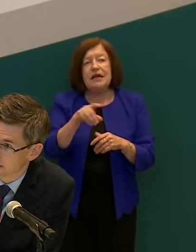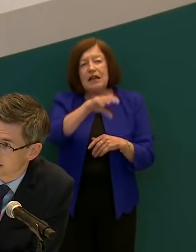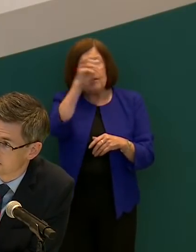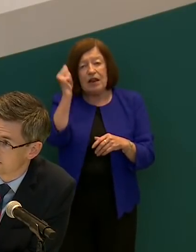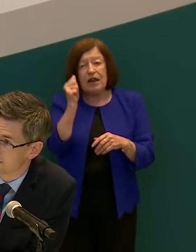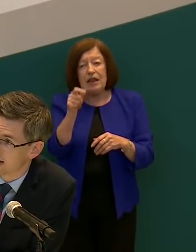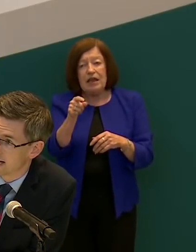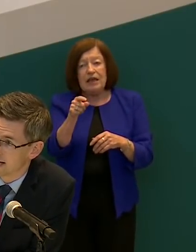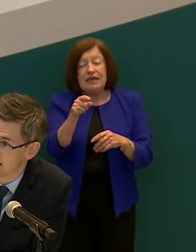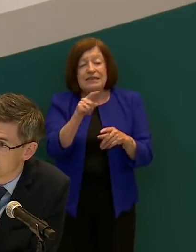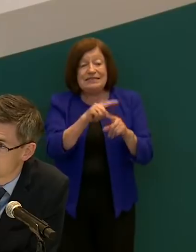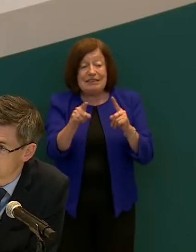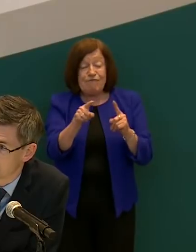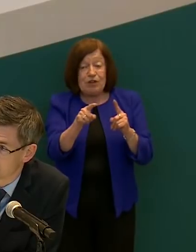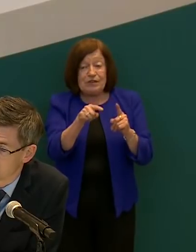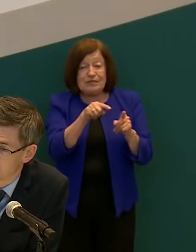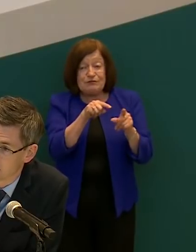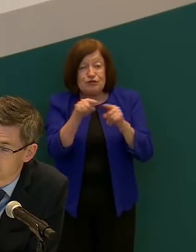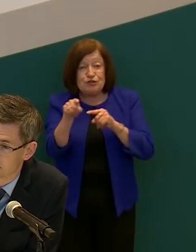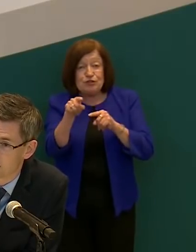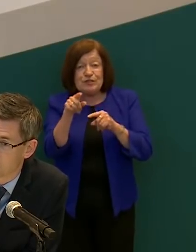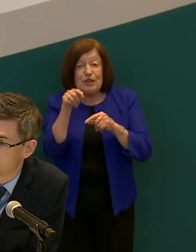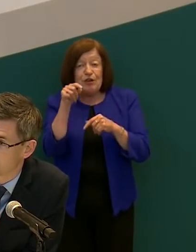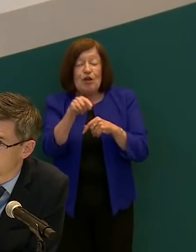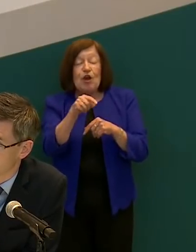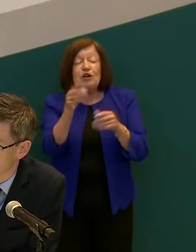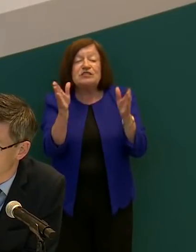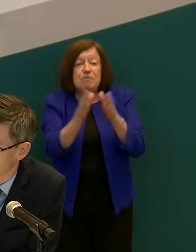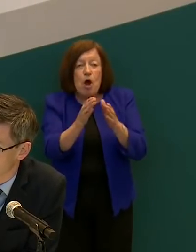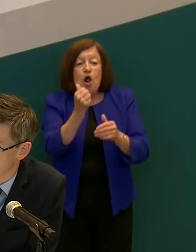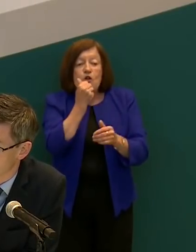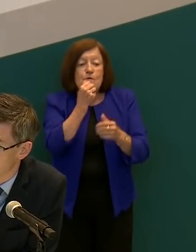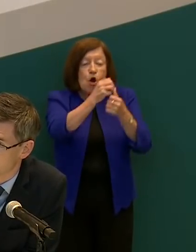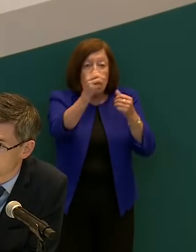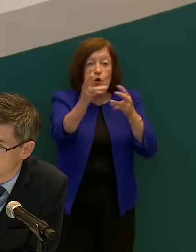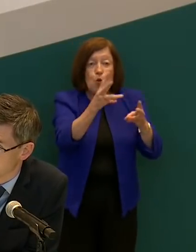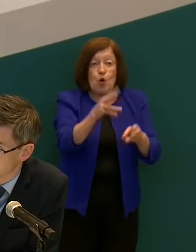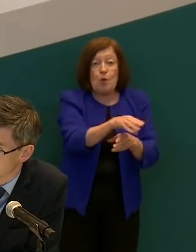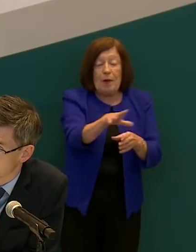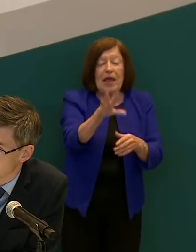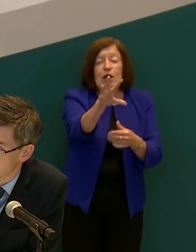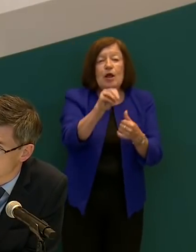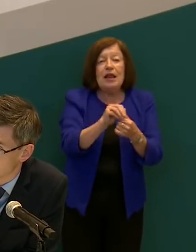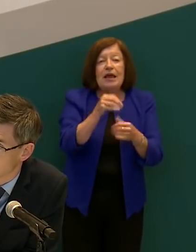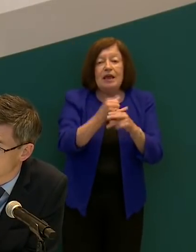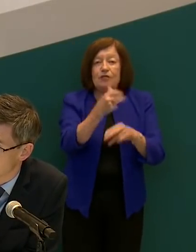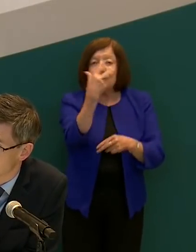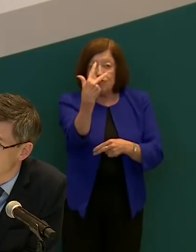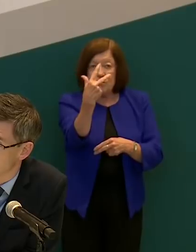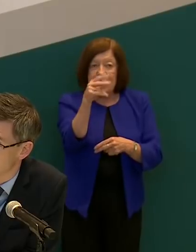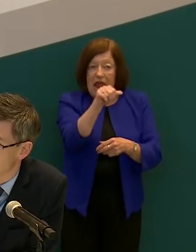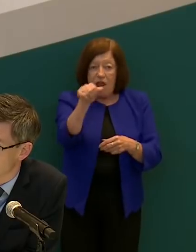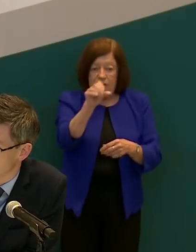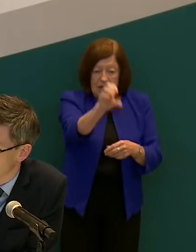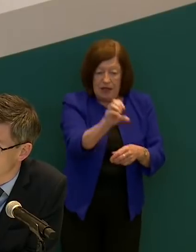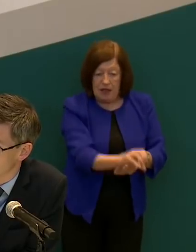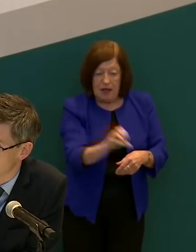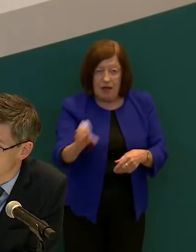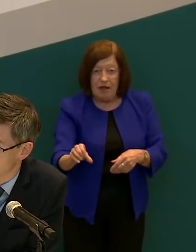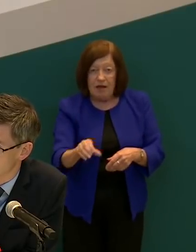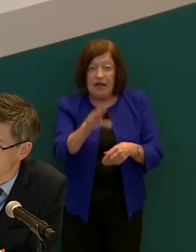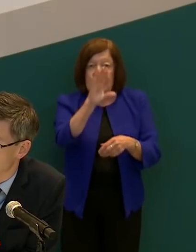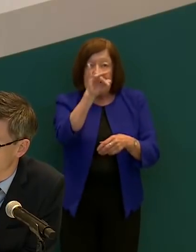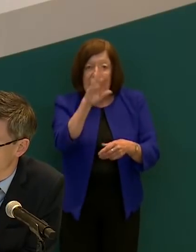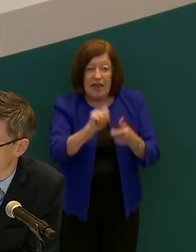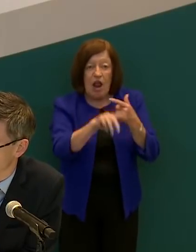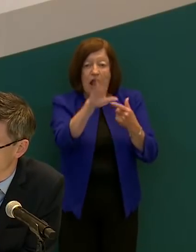is a subjective term. There are a small number of other workplaces, particularly in the three counties, that have had a small number of